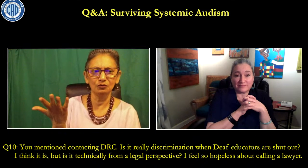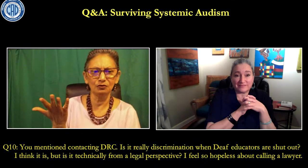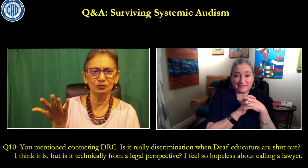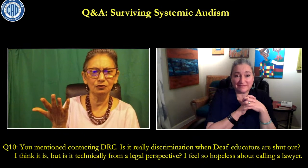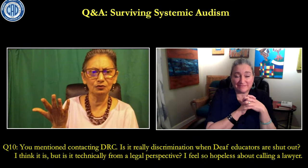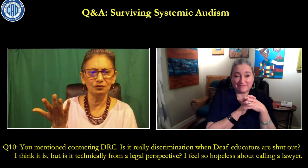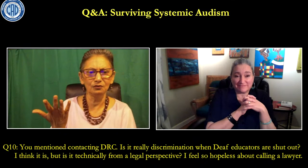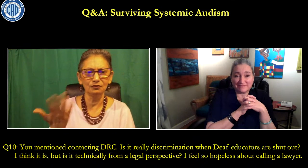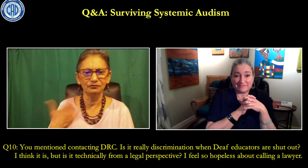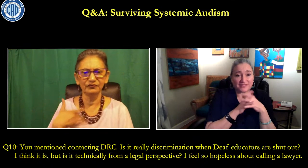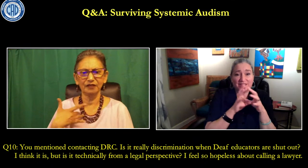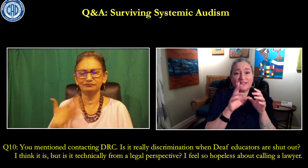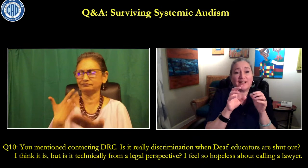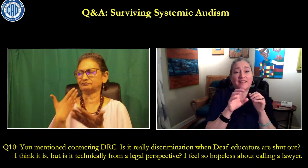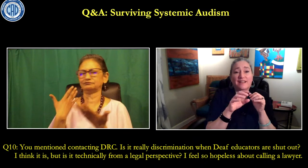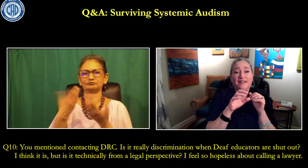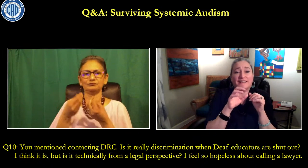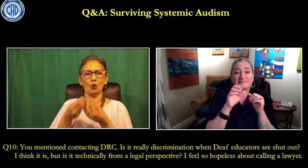lawyer.